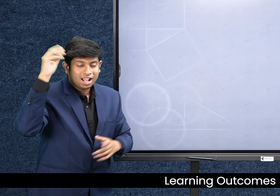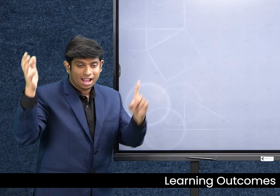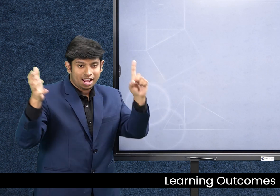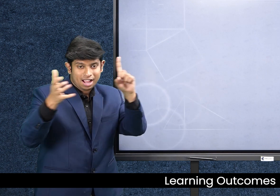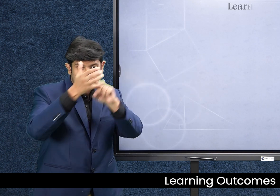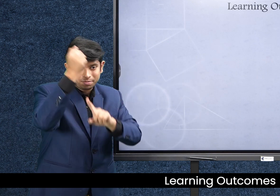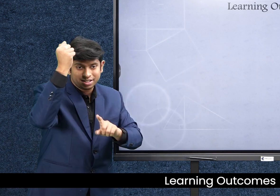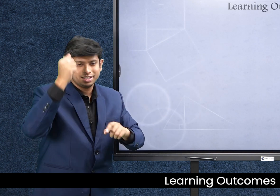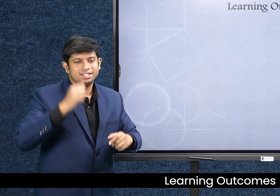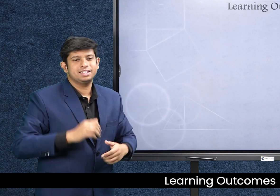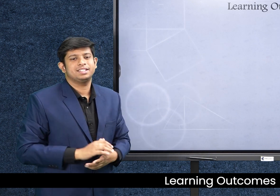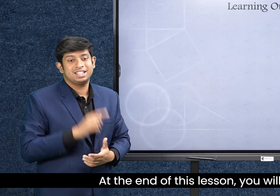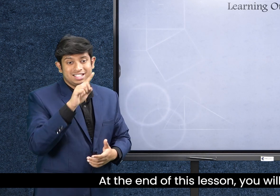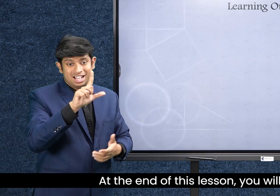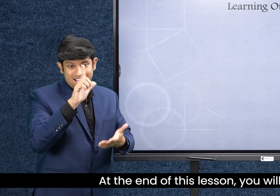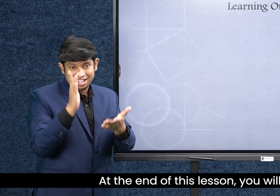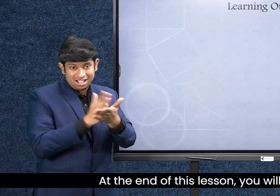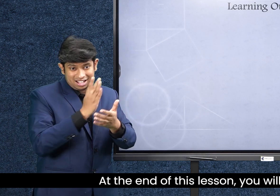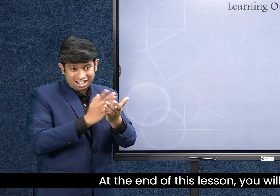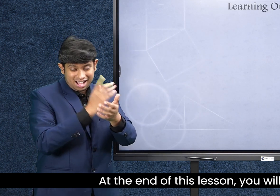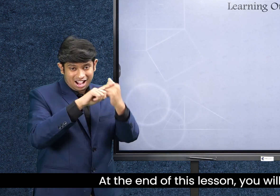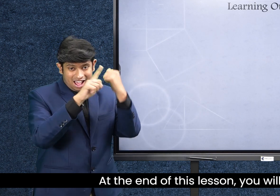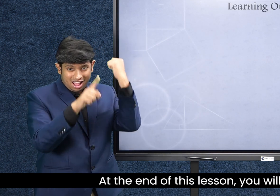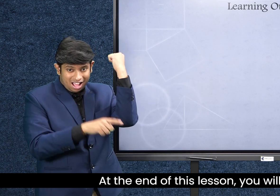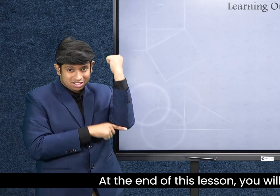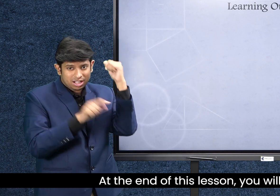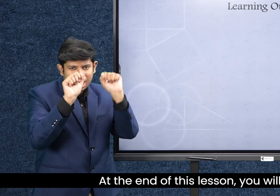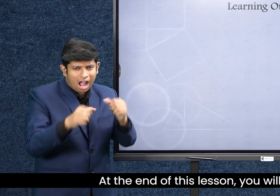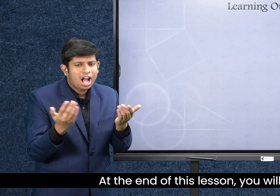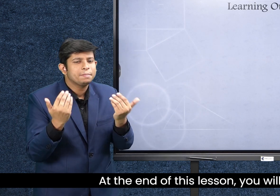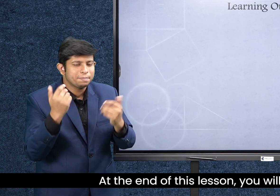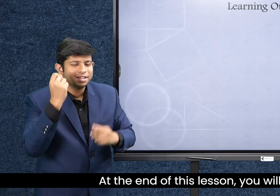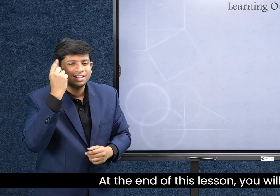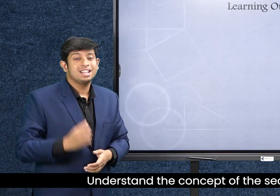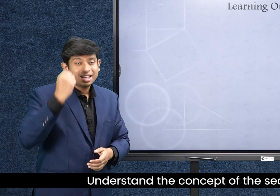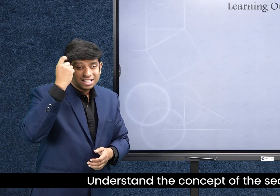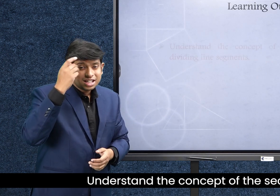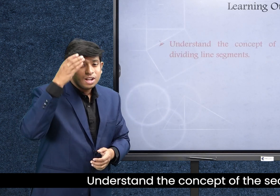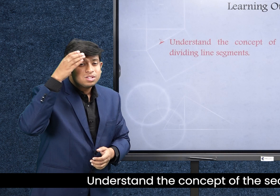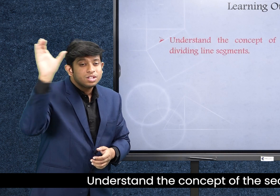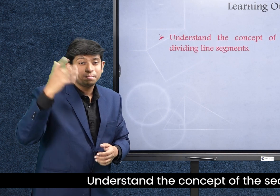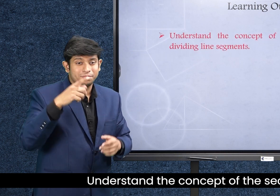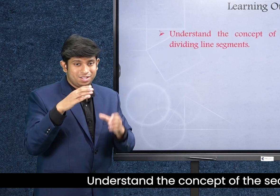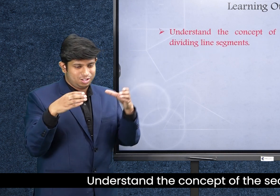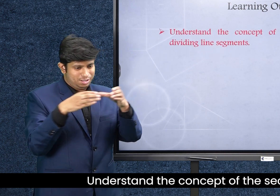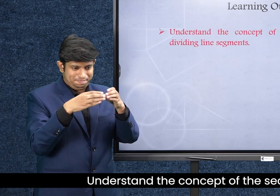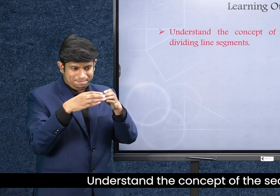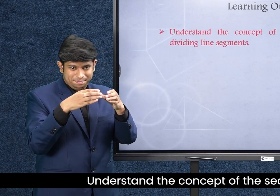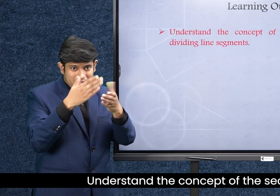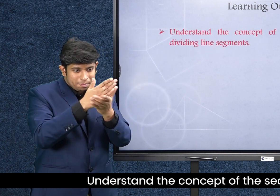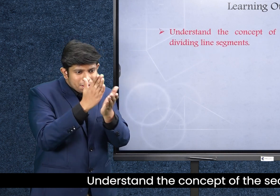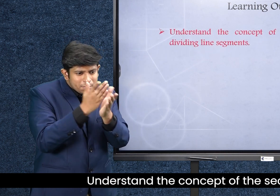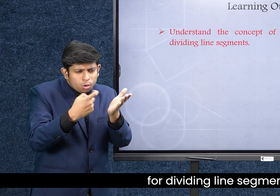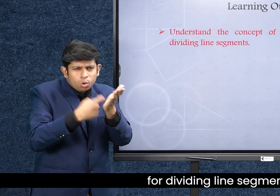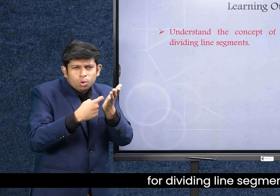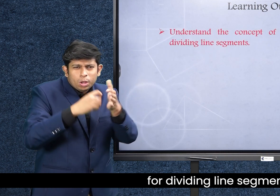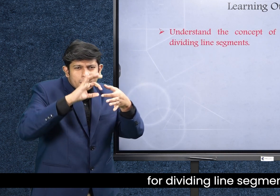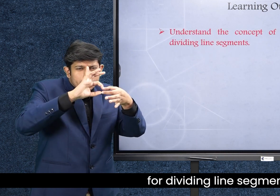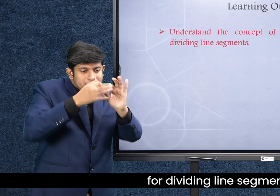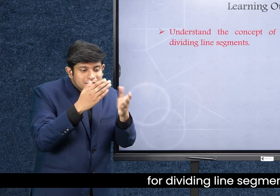Learning outcomes. At the end of this lesson, you will be able to understand the concept of the section formula for dividing line